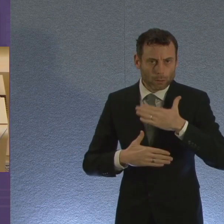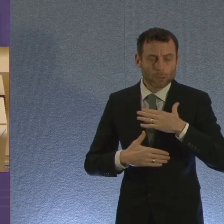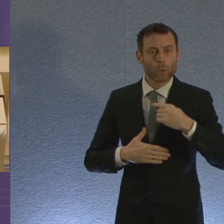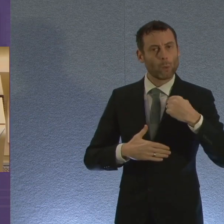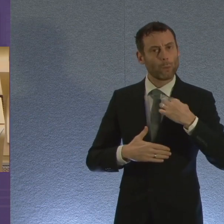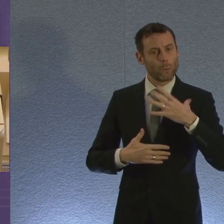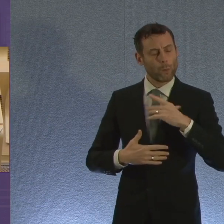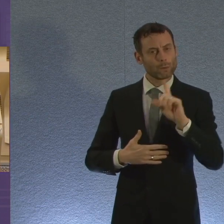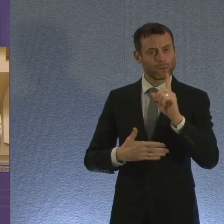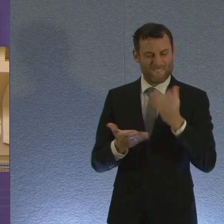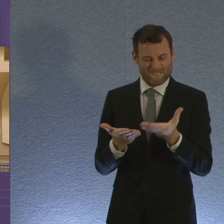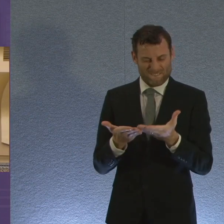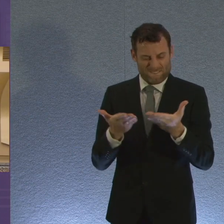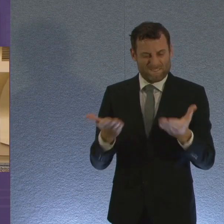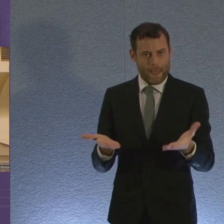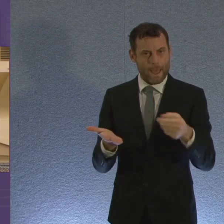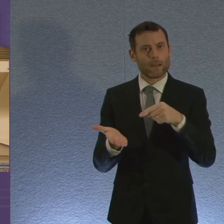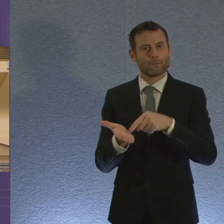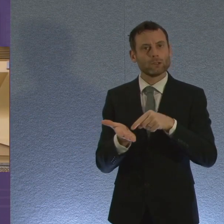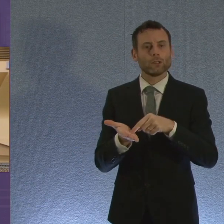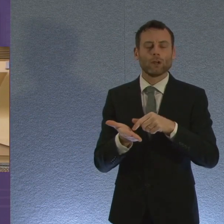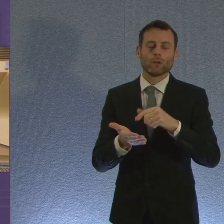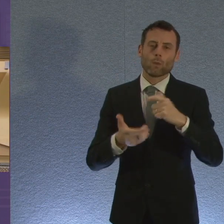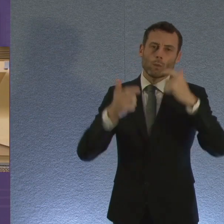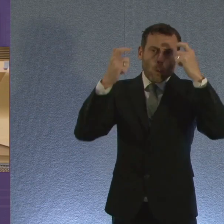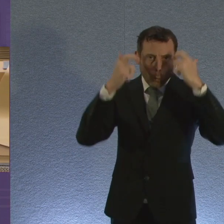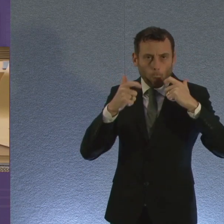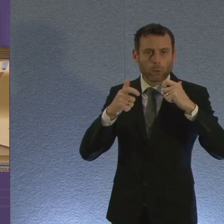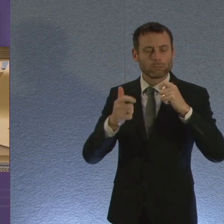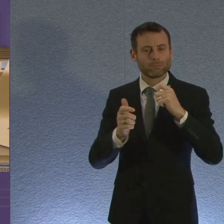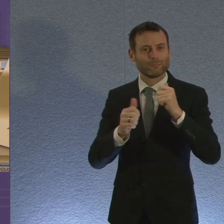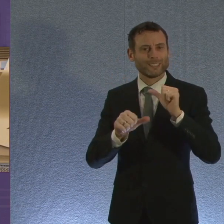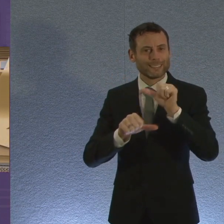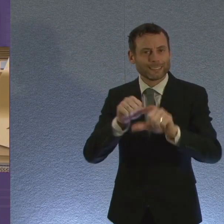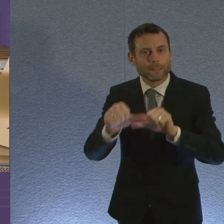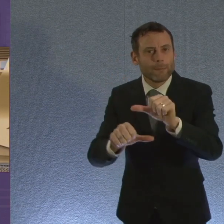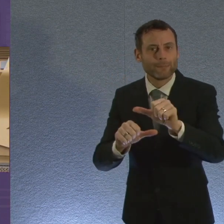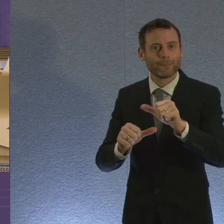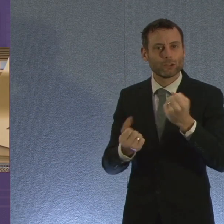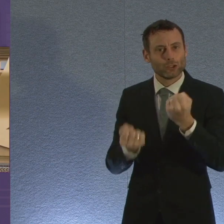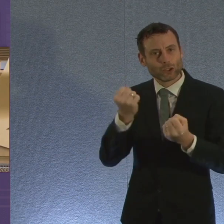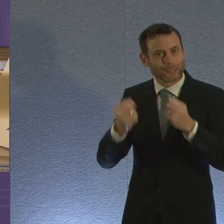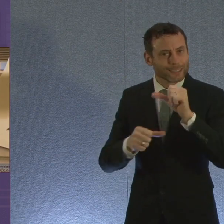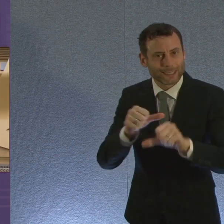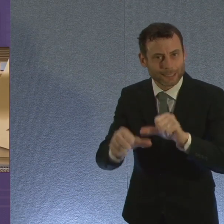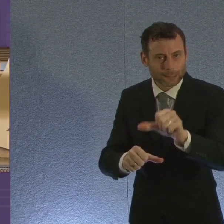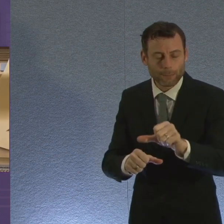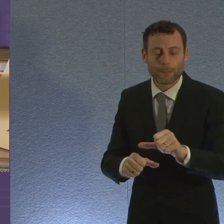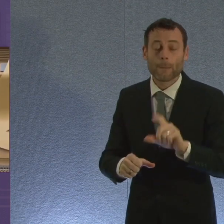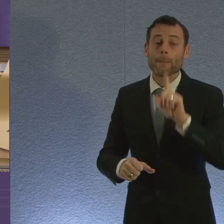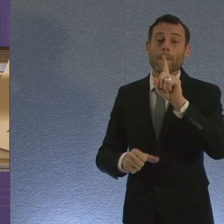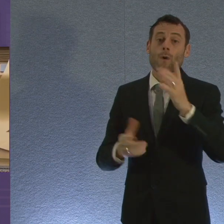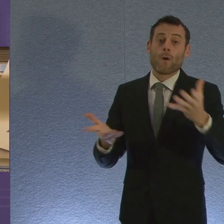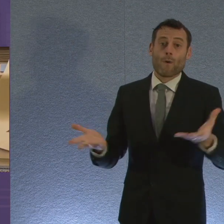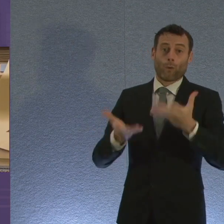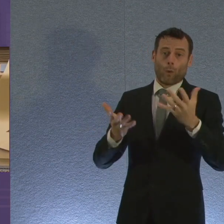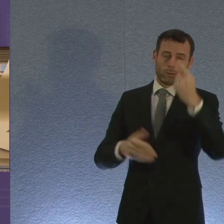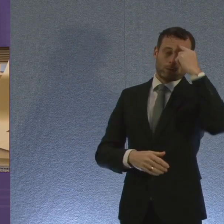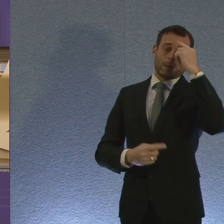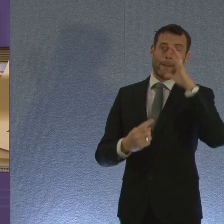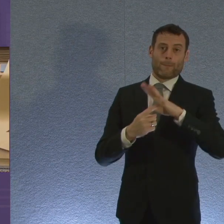system. Excuse me. But we also need to respond to the realities of the current public health guidance. Our